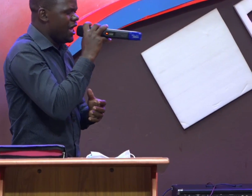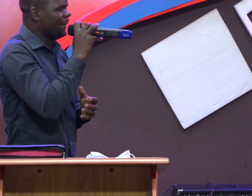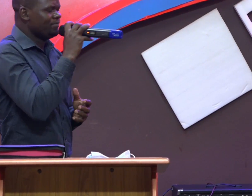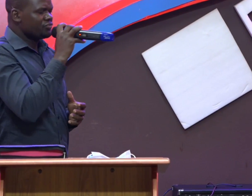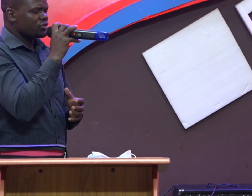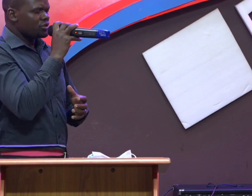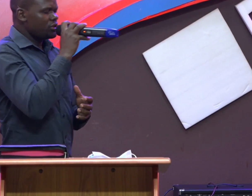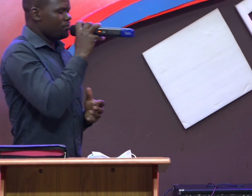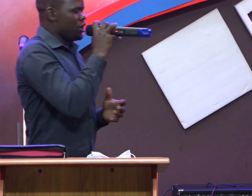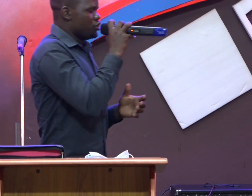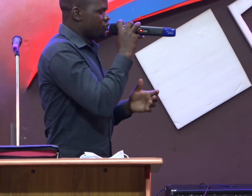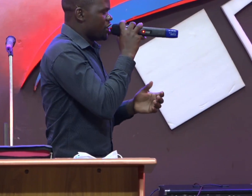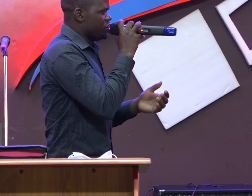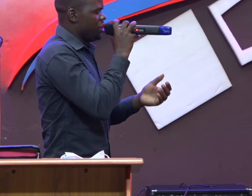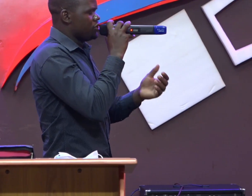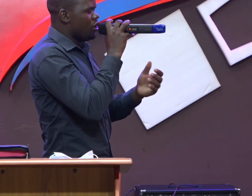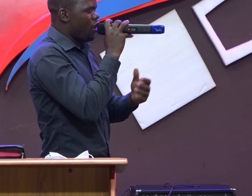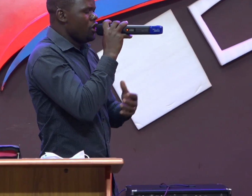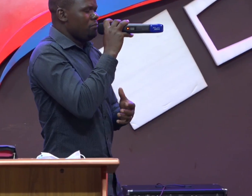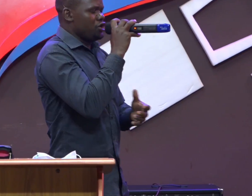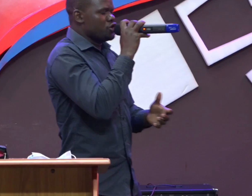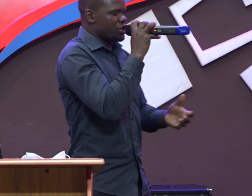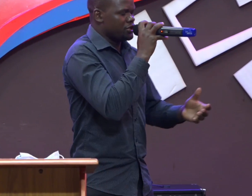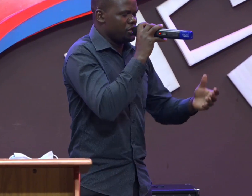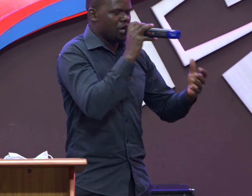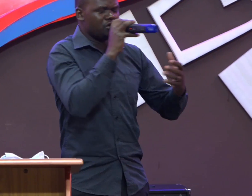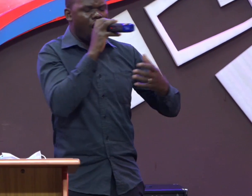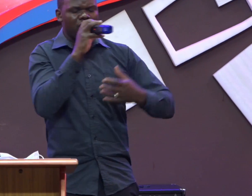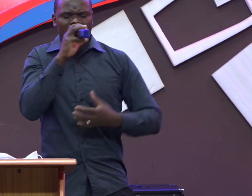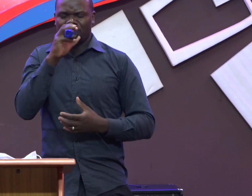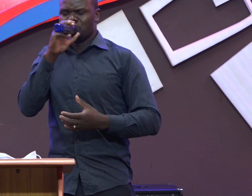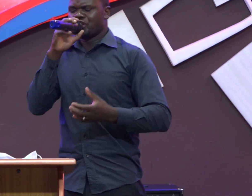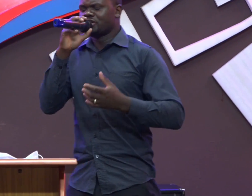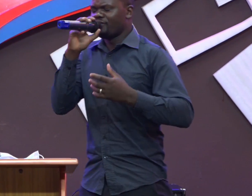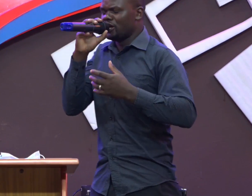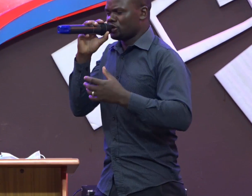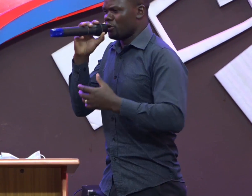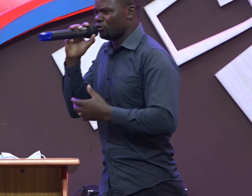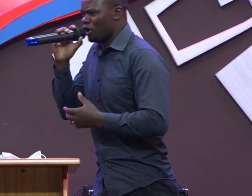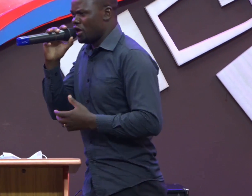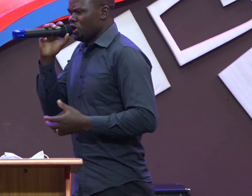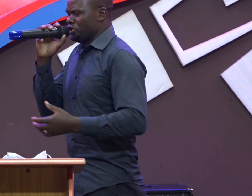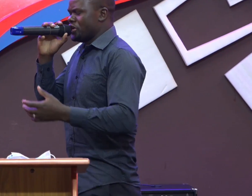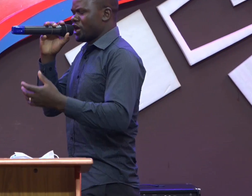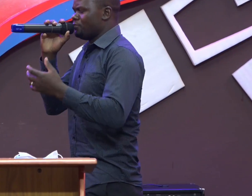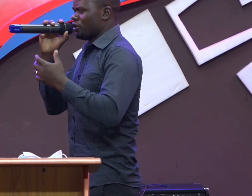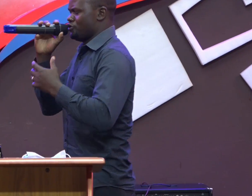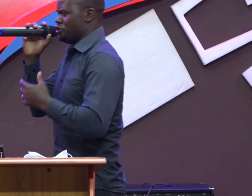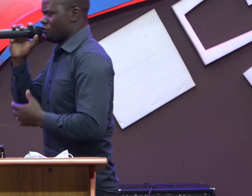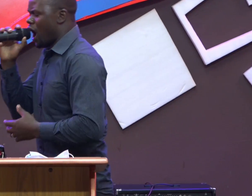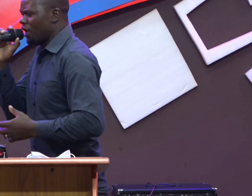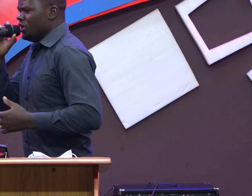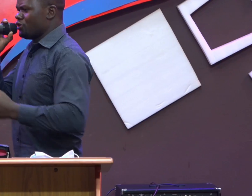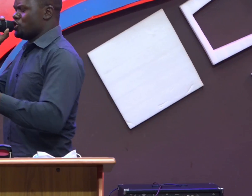of glory. May you send the angel, may you send the angel, that you sent Heavenly King of glory, in the times